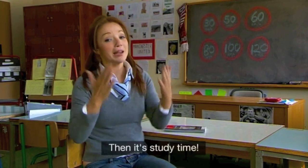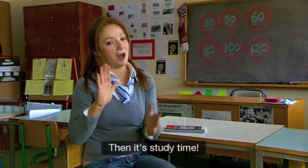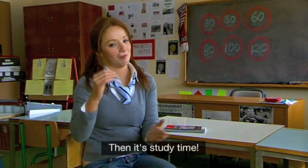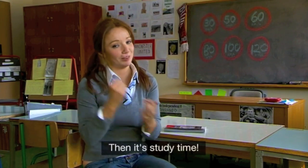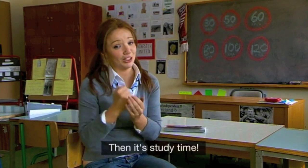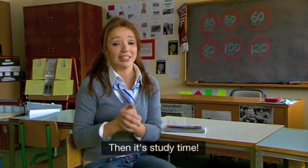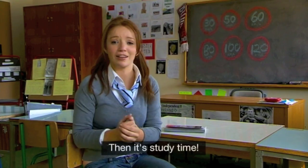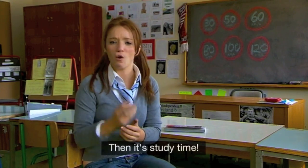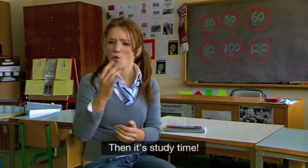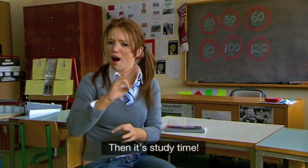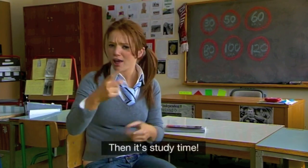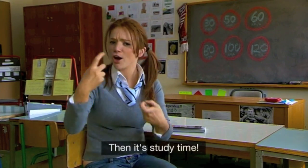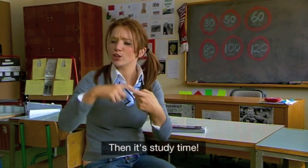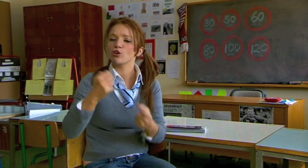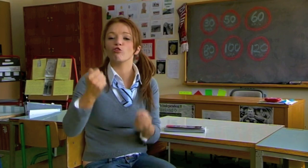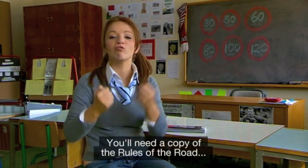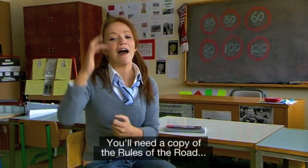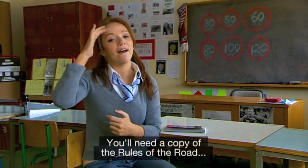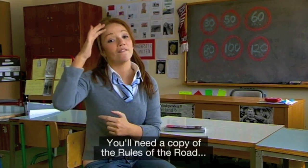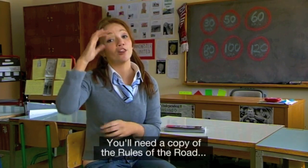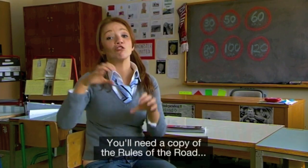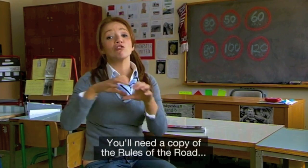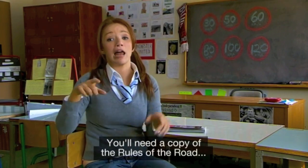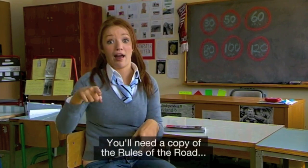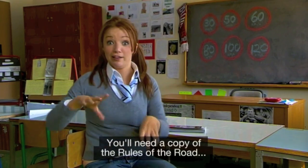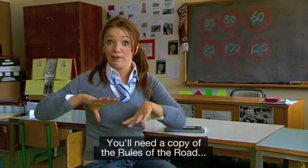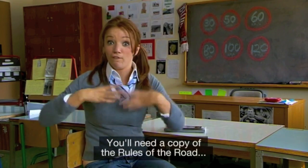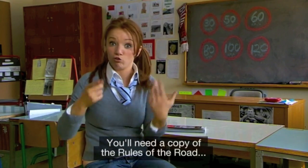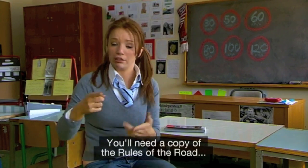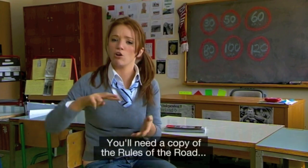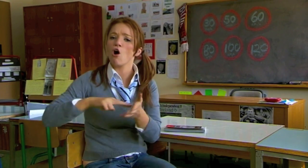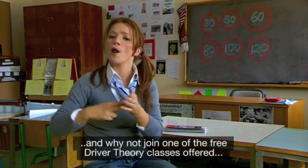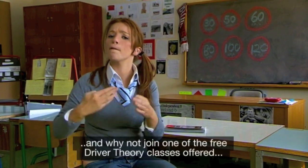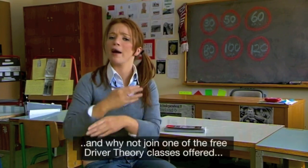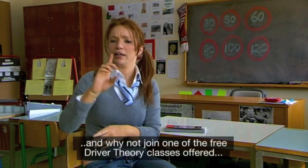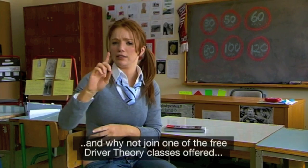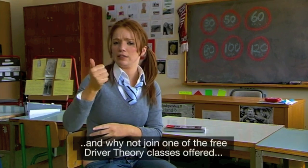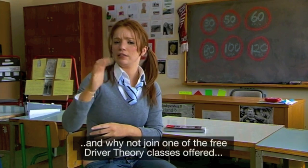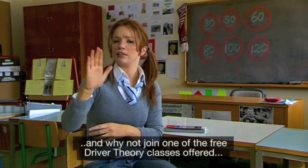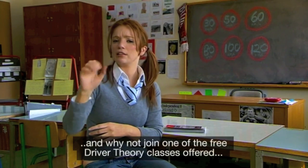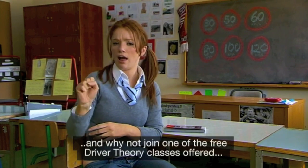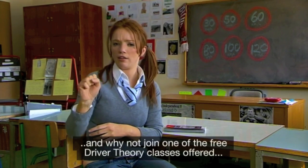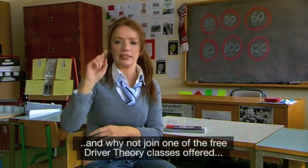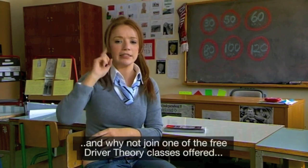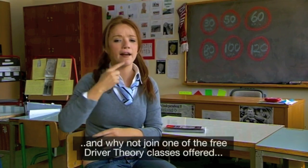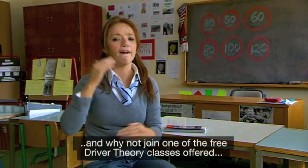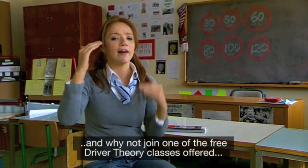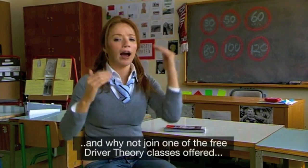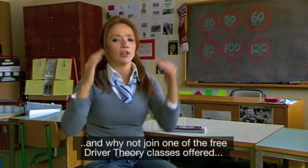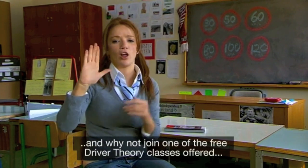Then it's study time. You'll need a copy of the rules of the road, and why not join one of the free driver theory classes offered all